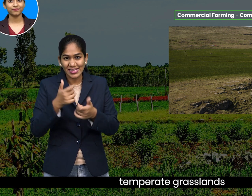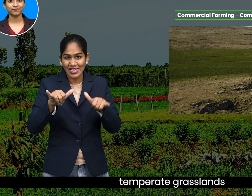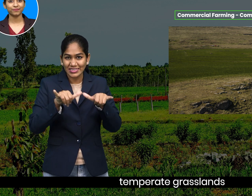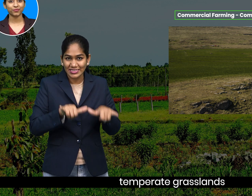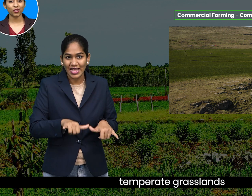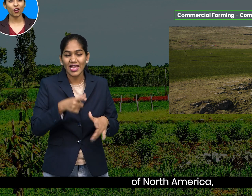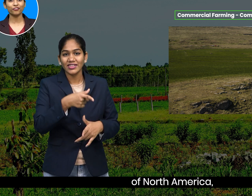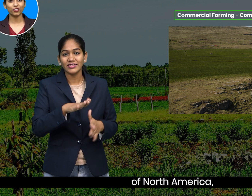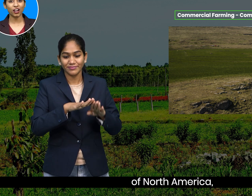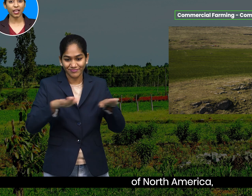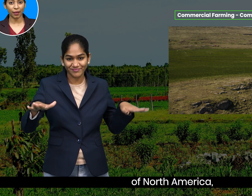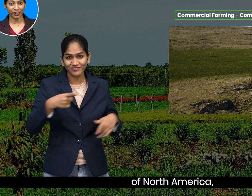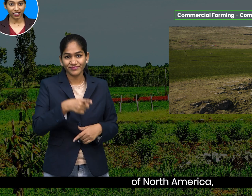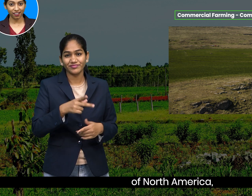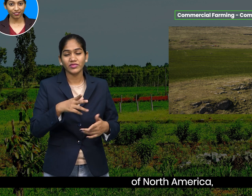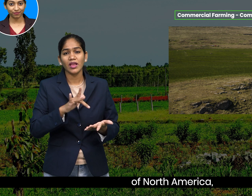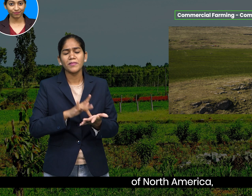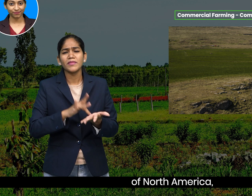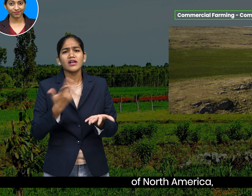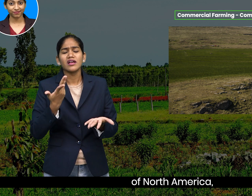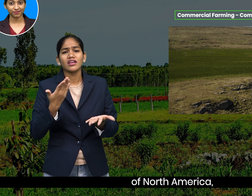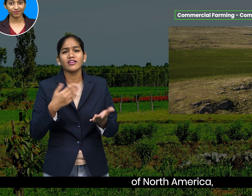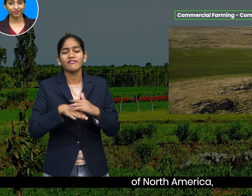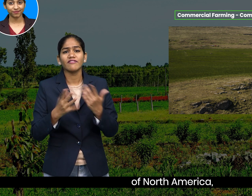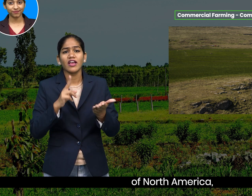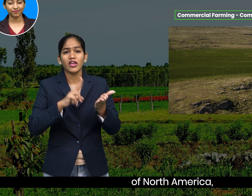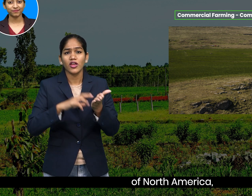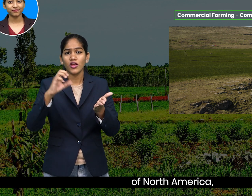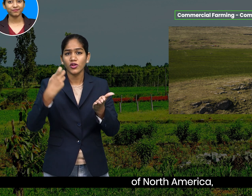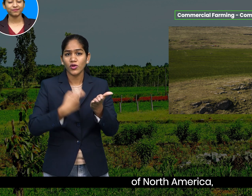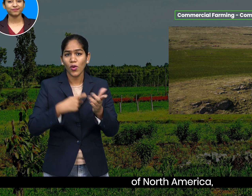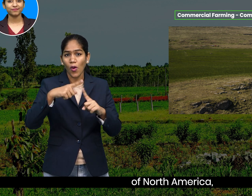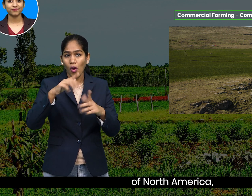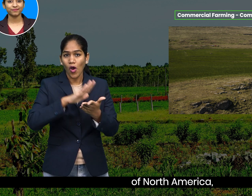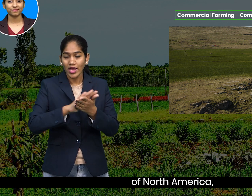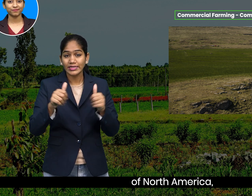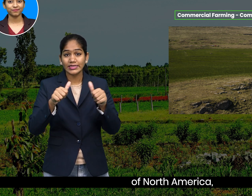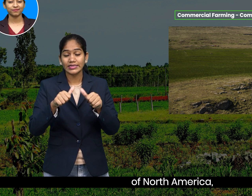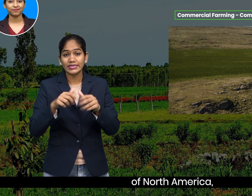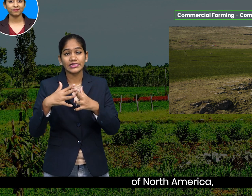of North America,